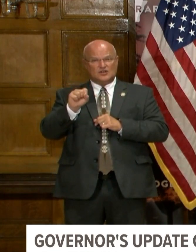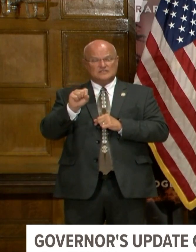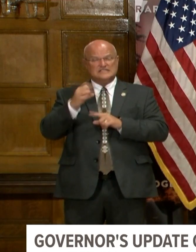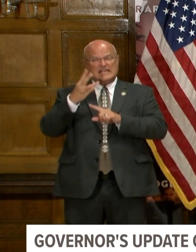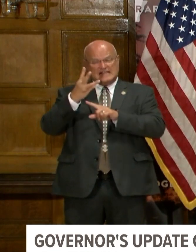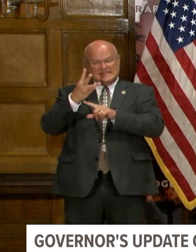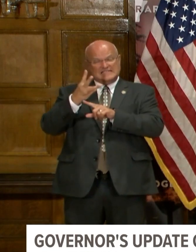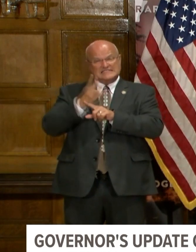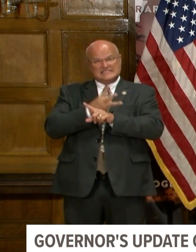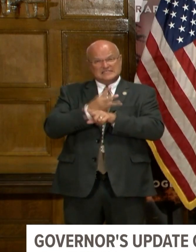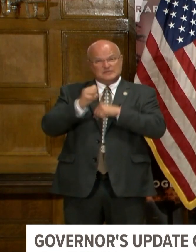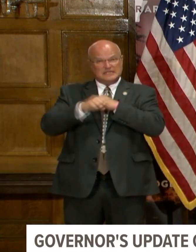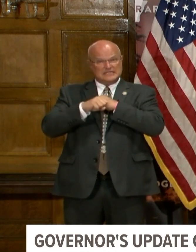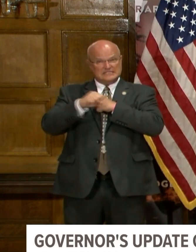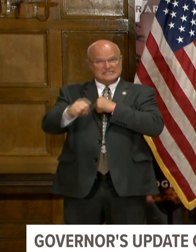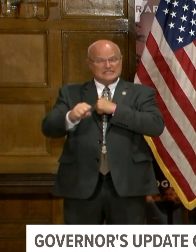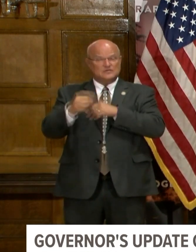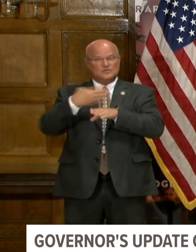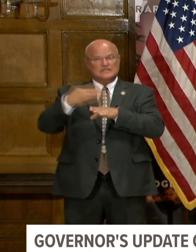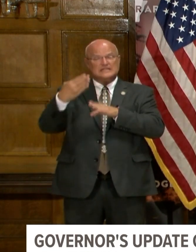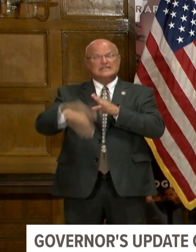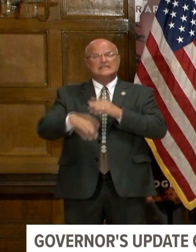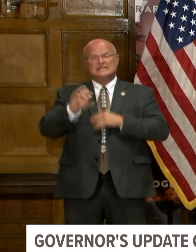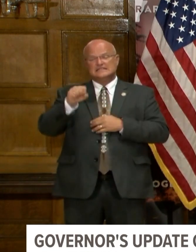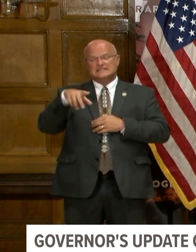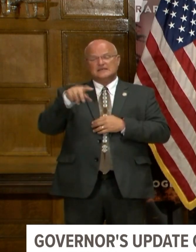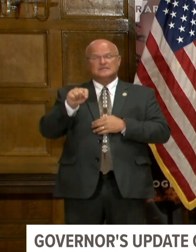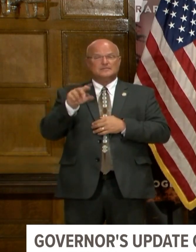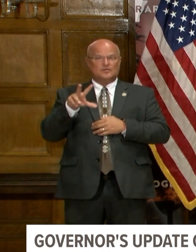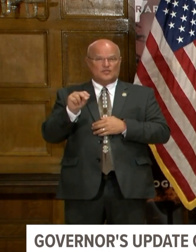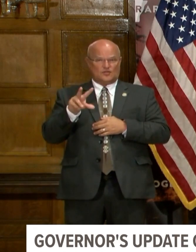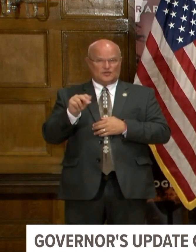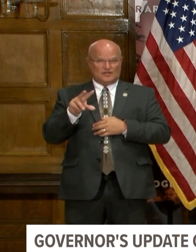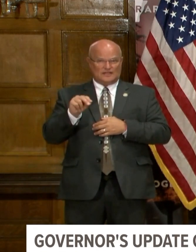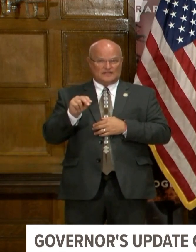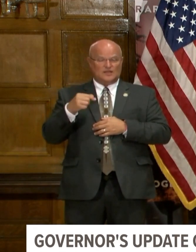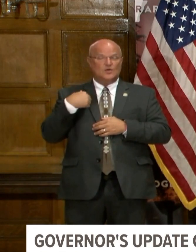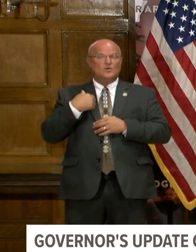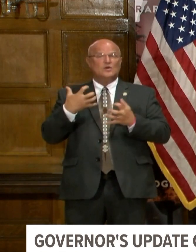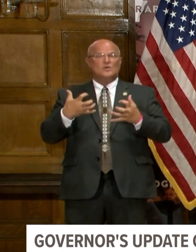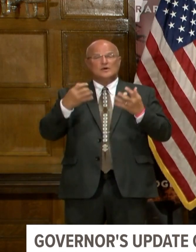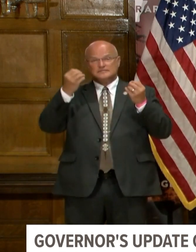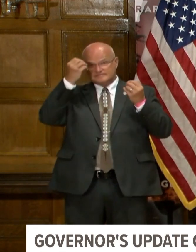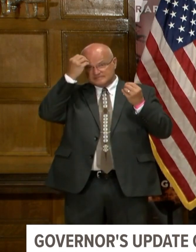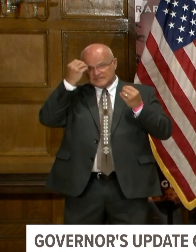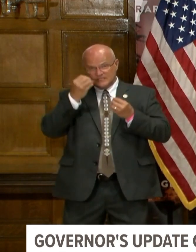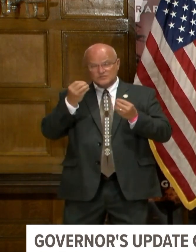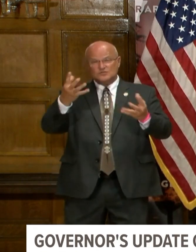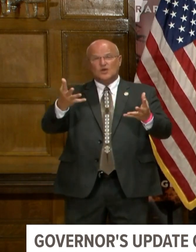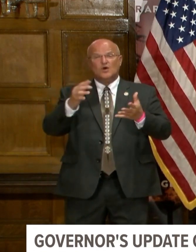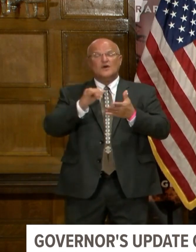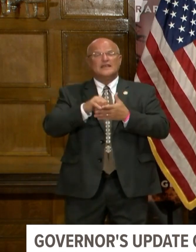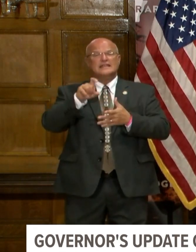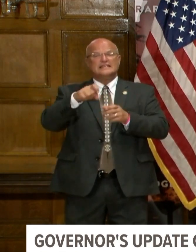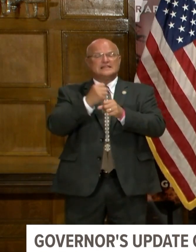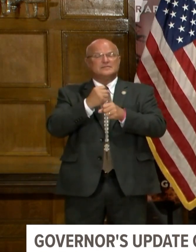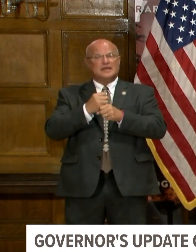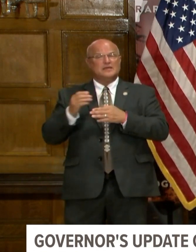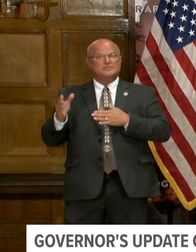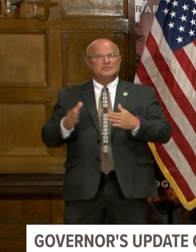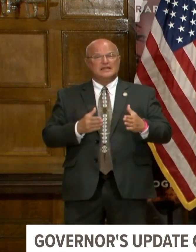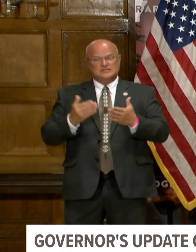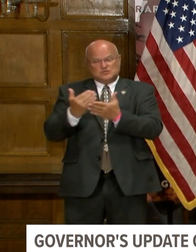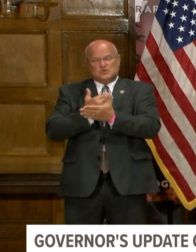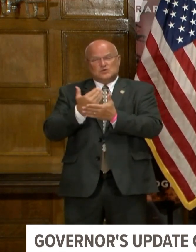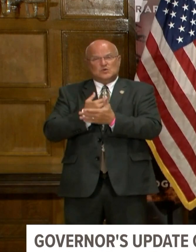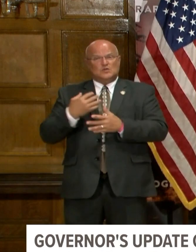6-month extension will come to an end September 30th. So we wanted to let people know that they need to make plans to